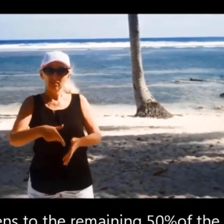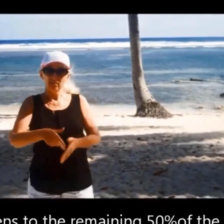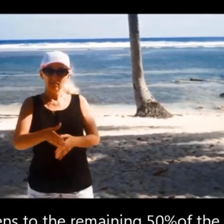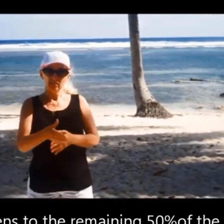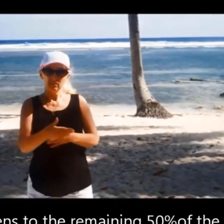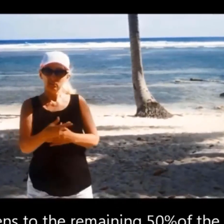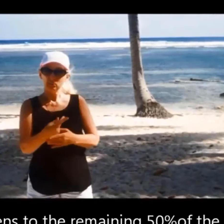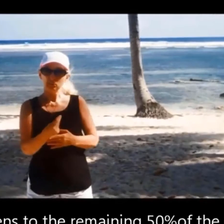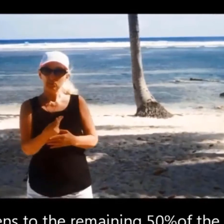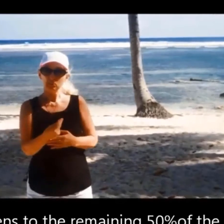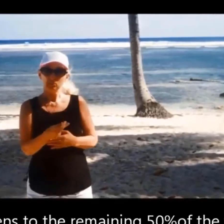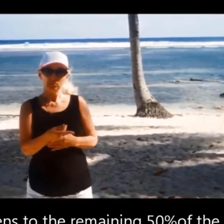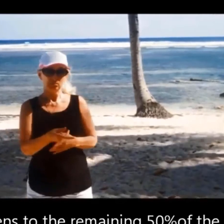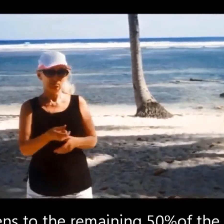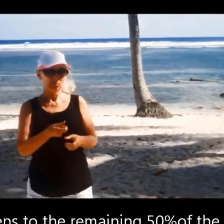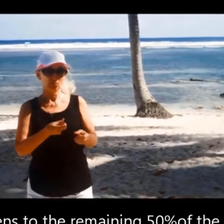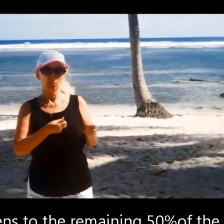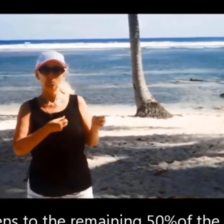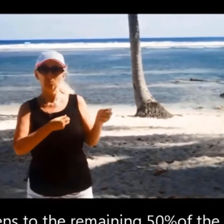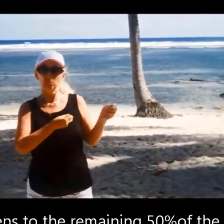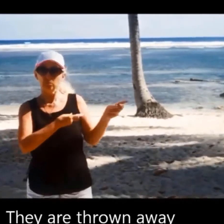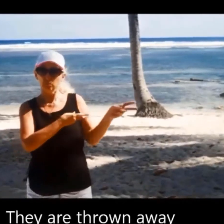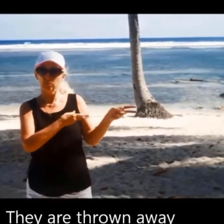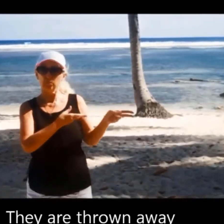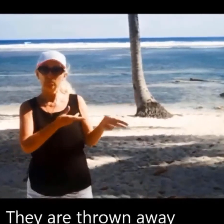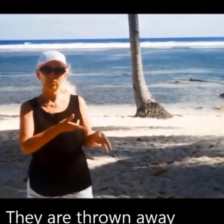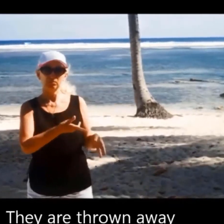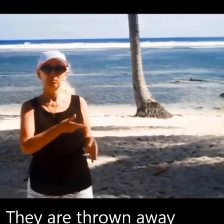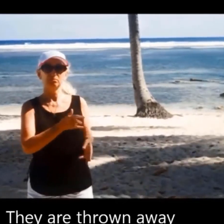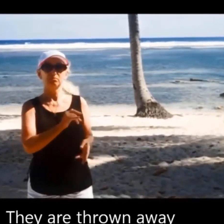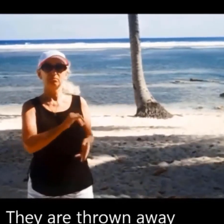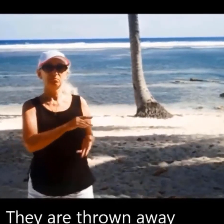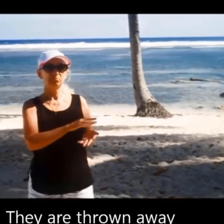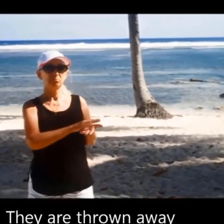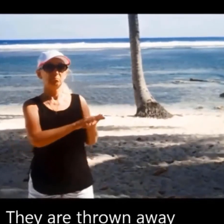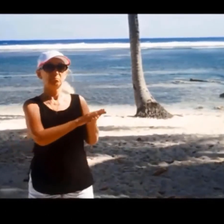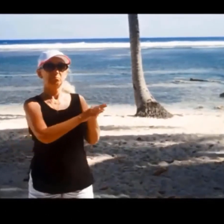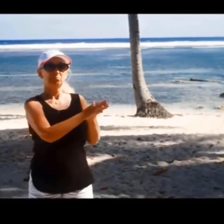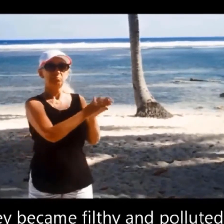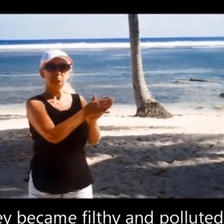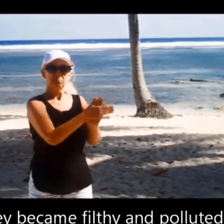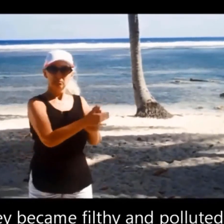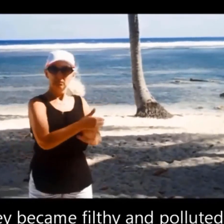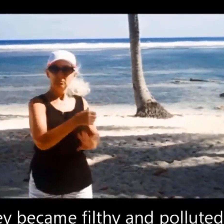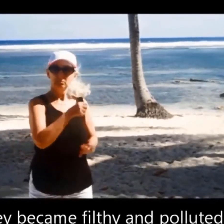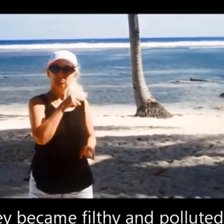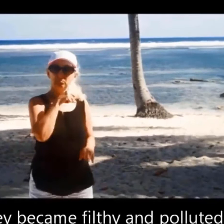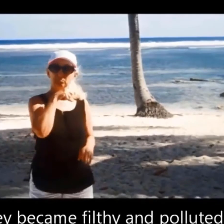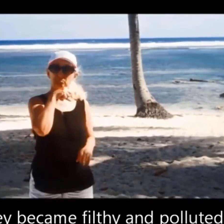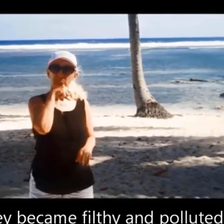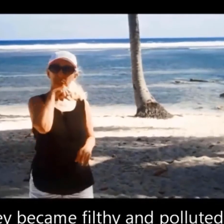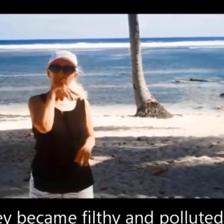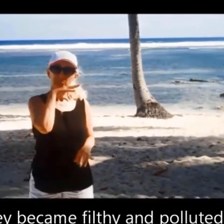What happens to the remaining 50% of the fish? They are thrown away, and they become